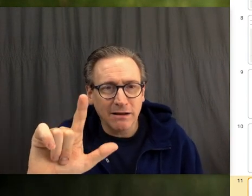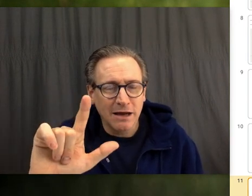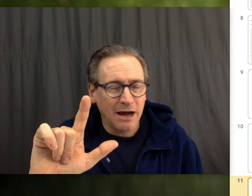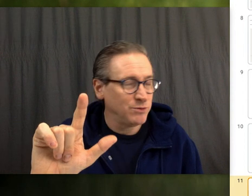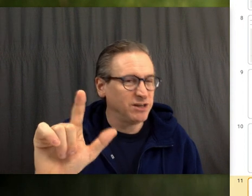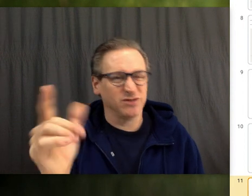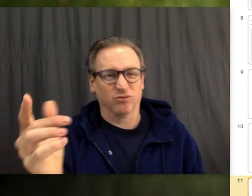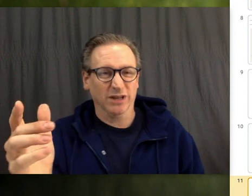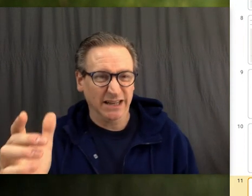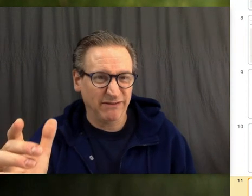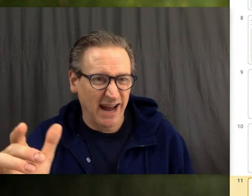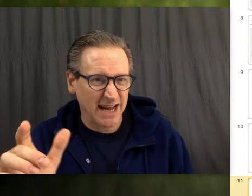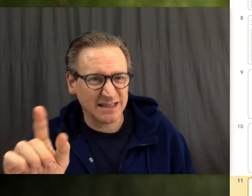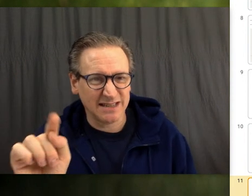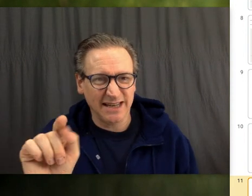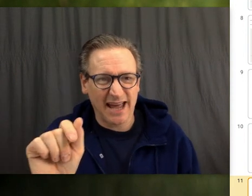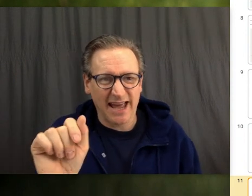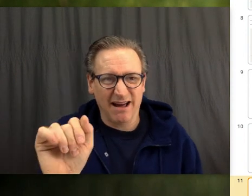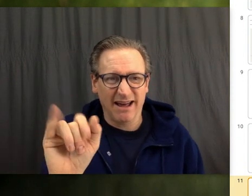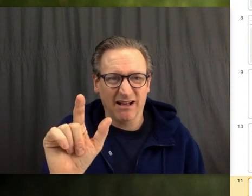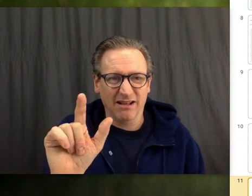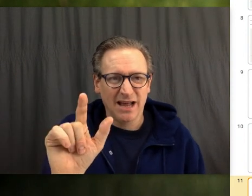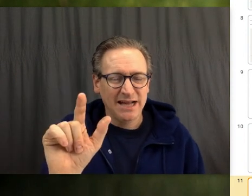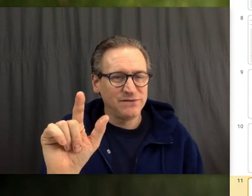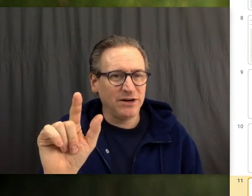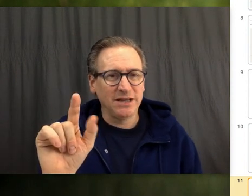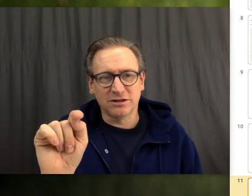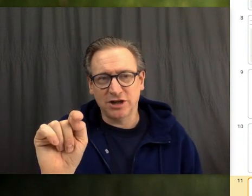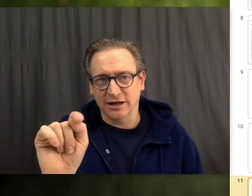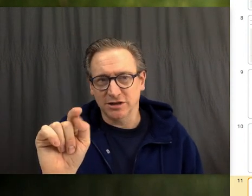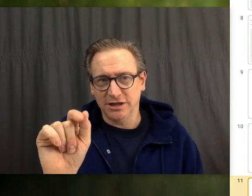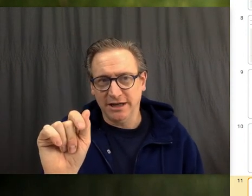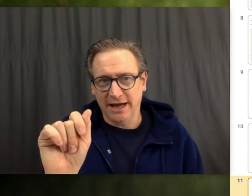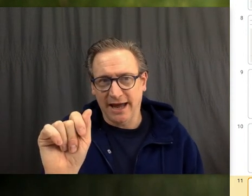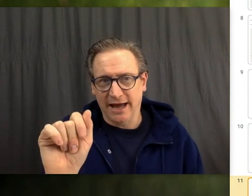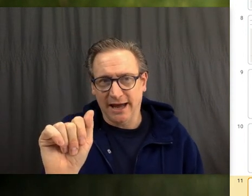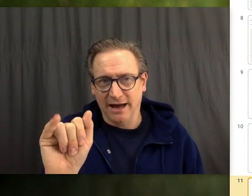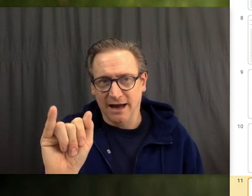T-A-I-L. I'm doing it just really fast, T-A-I-L. It's very little change,